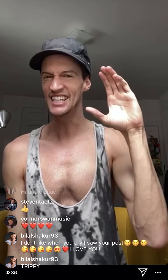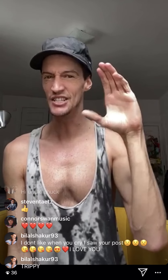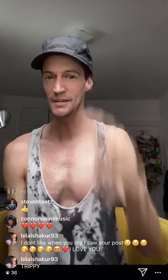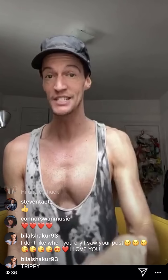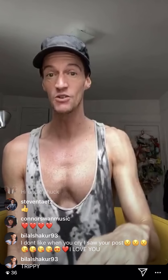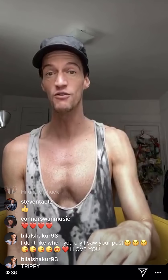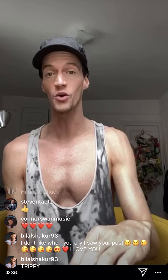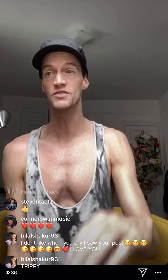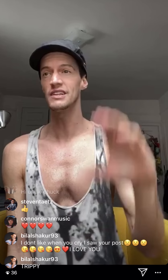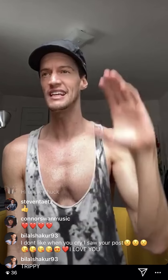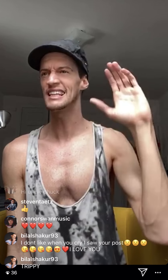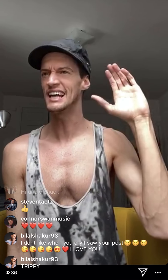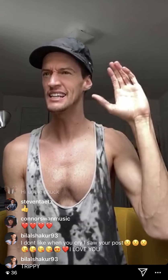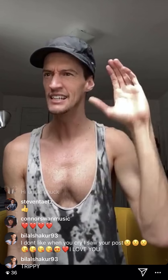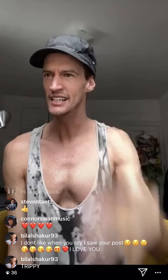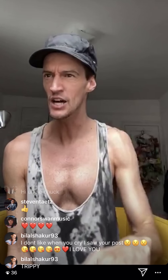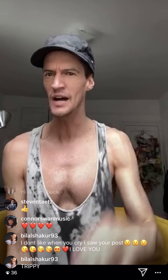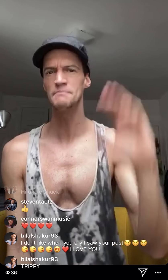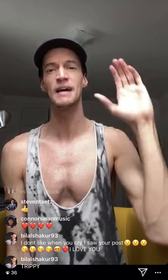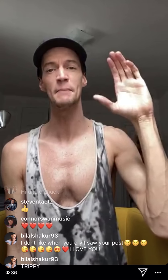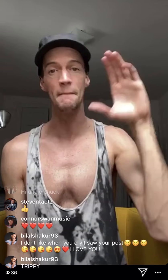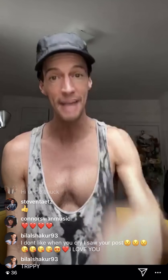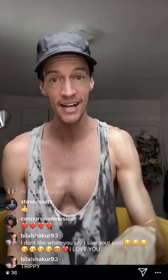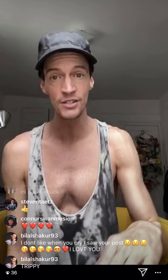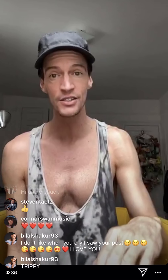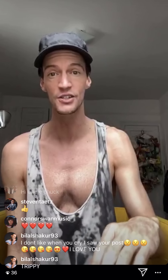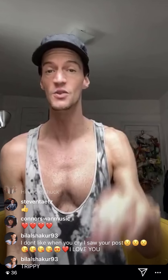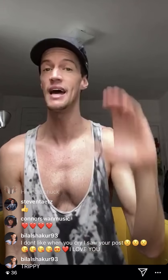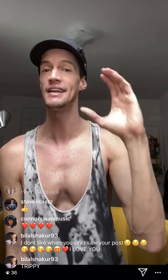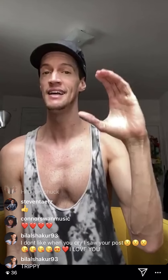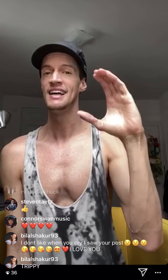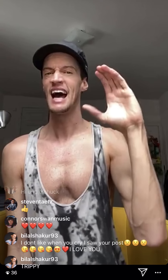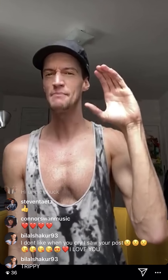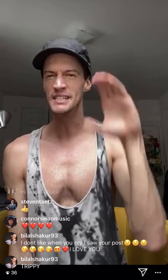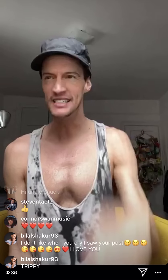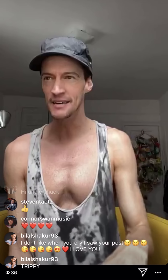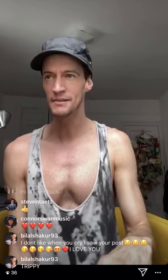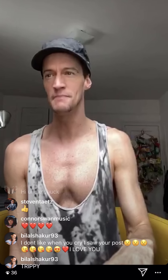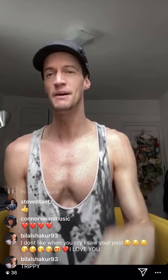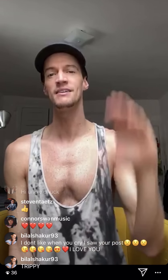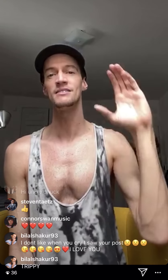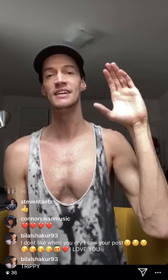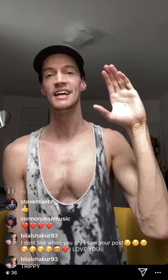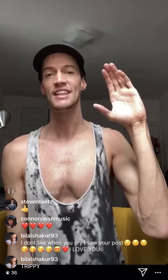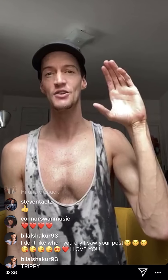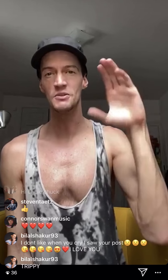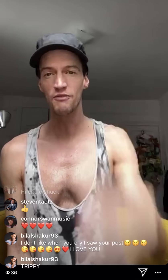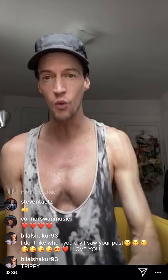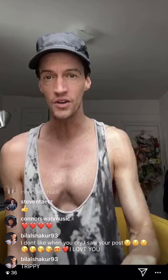down forcefully. Like, no, I'm compelled to do that. I'm compelled. There's some force to